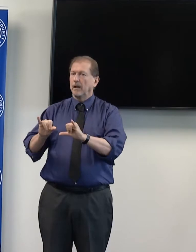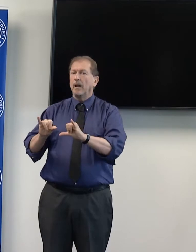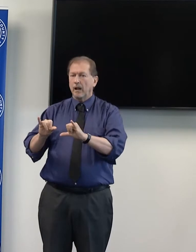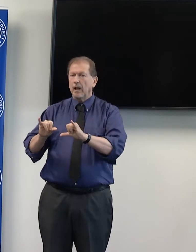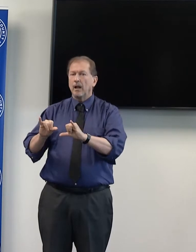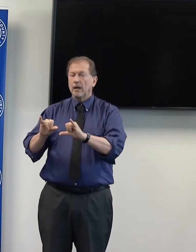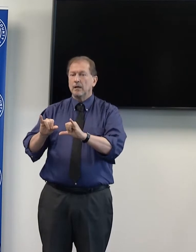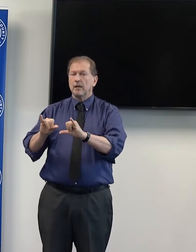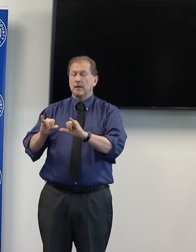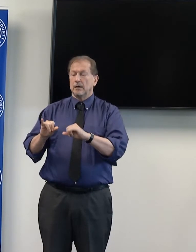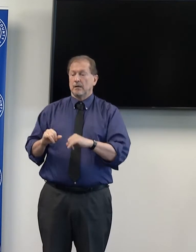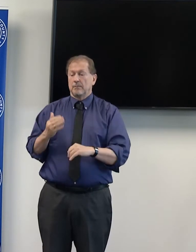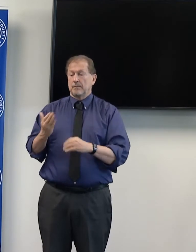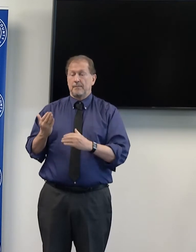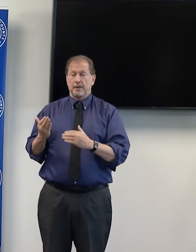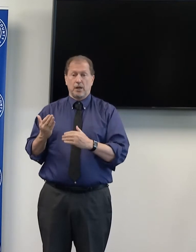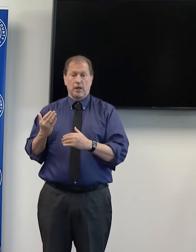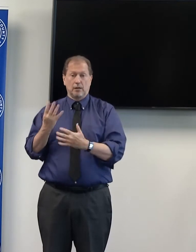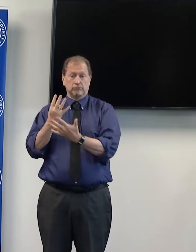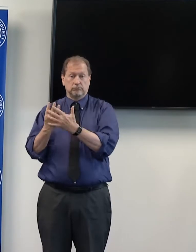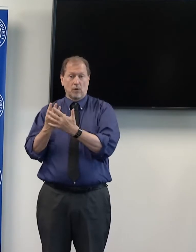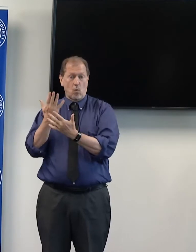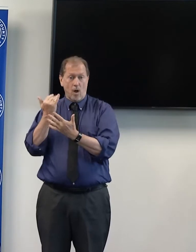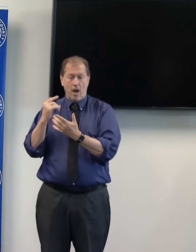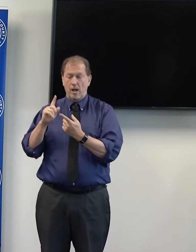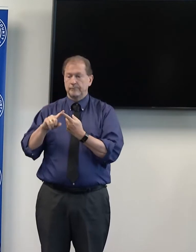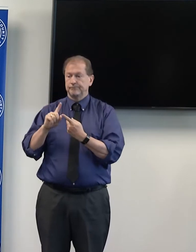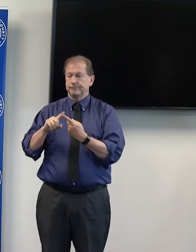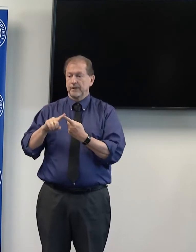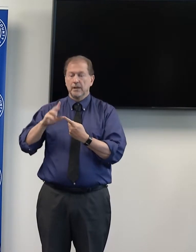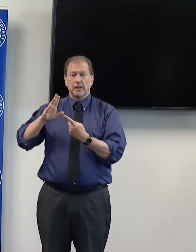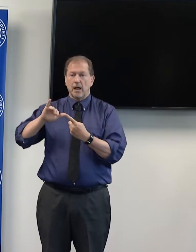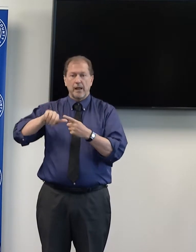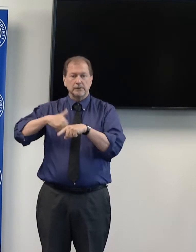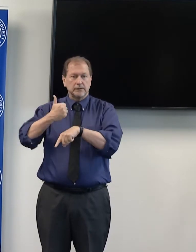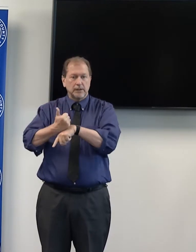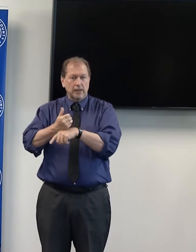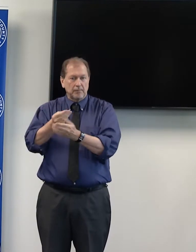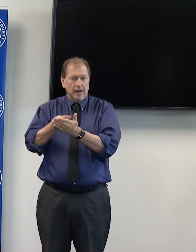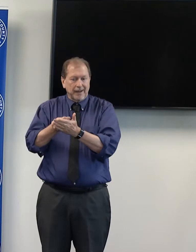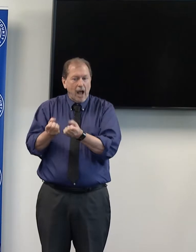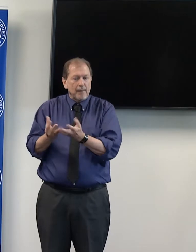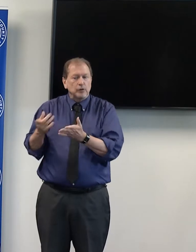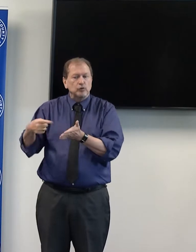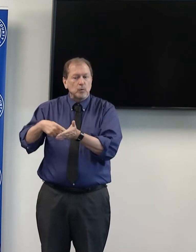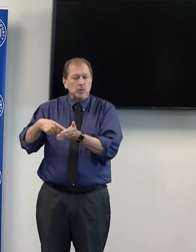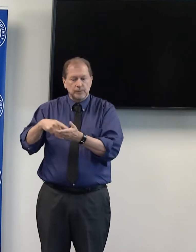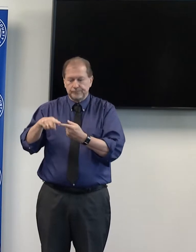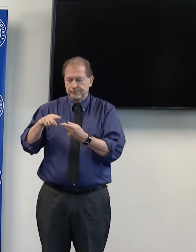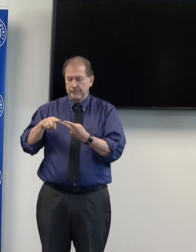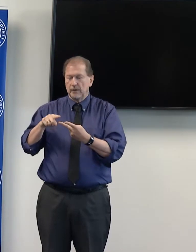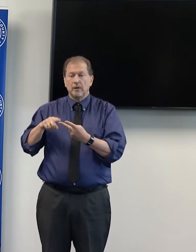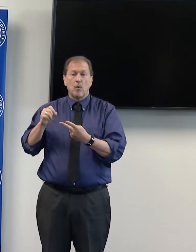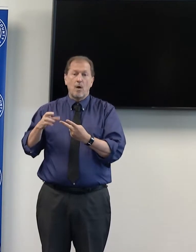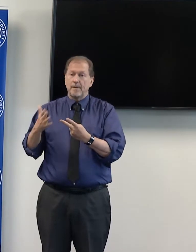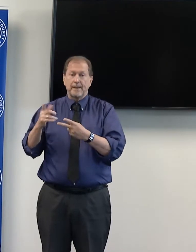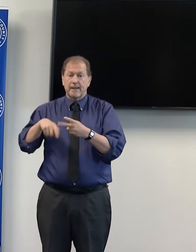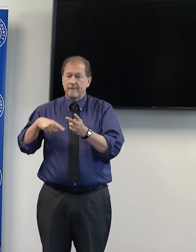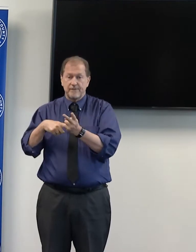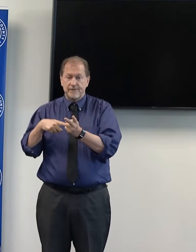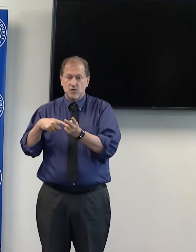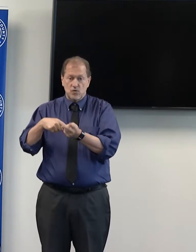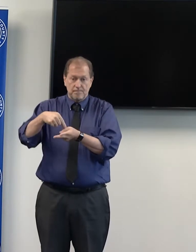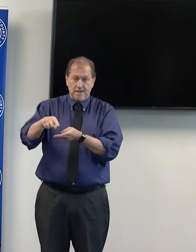of either not being able to make their bond or there is a no bond set. And as Tony referenced, I mentioned as well,